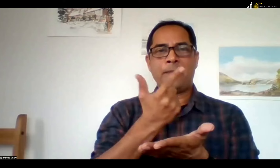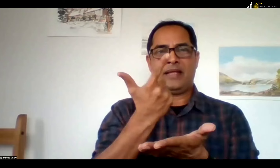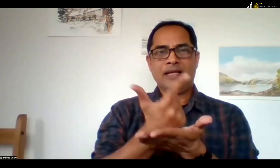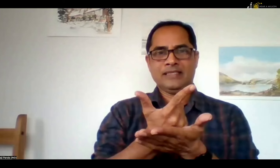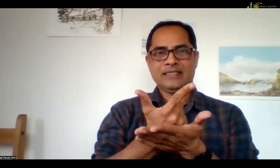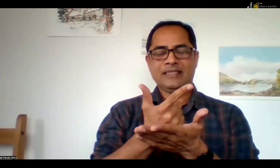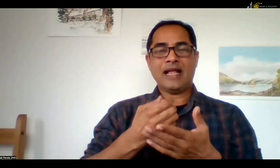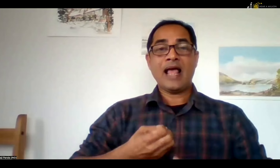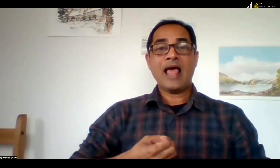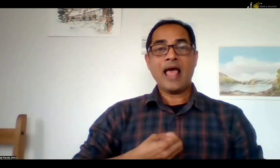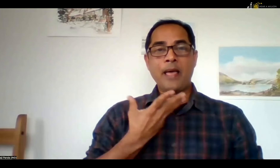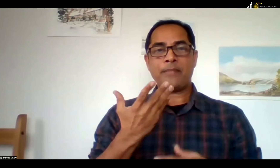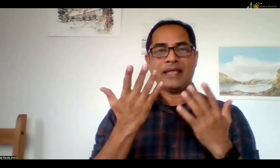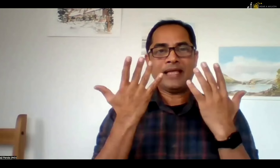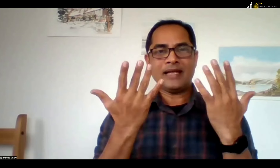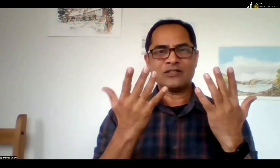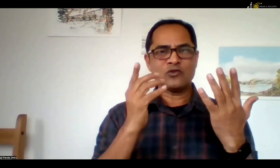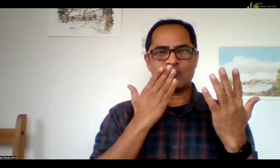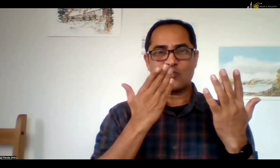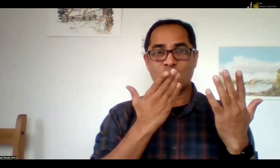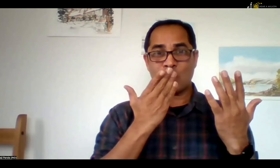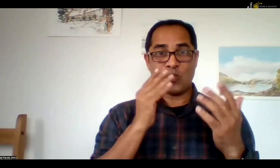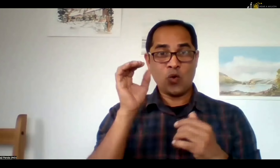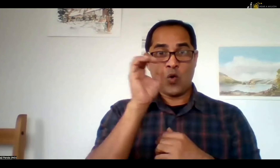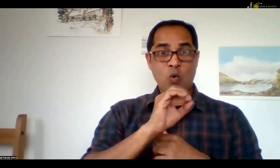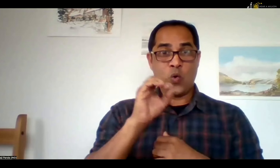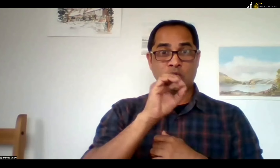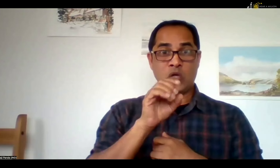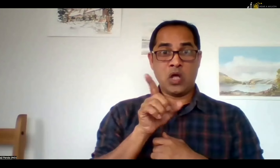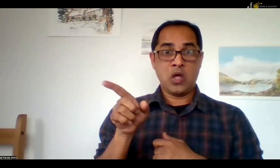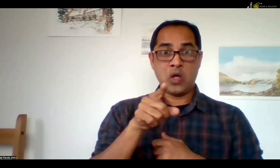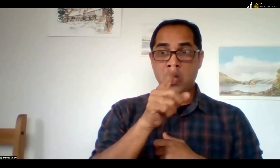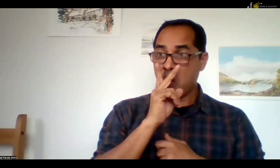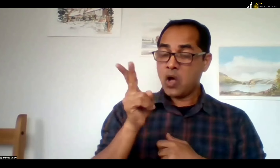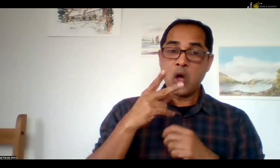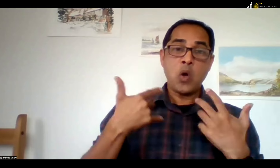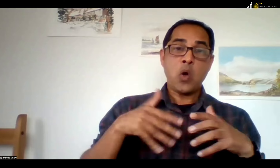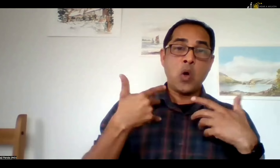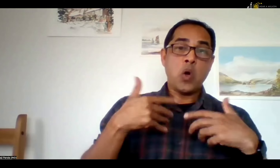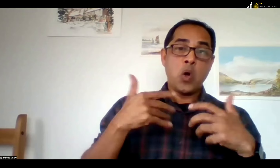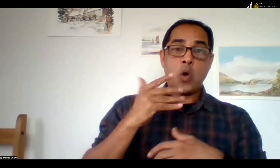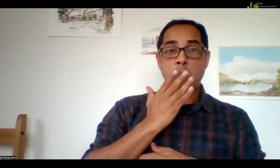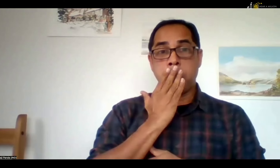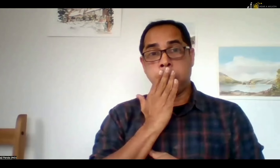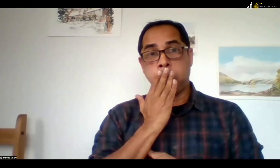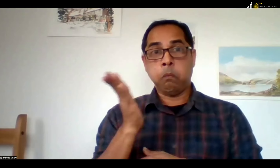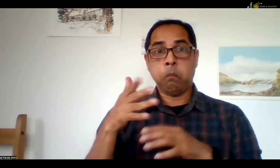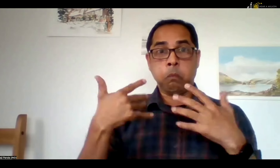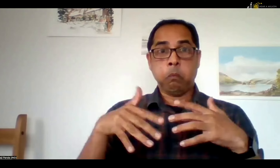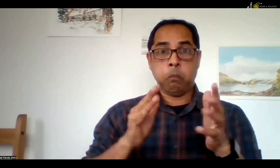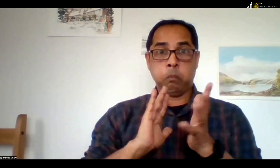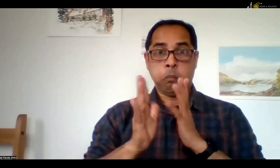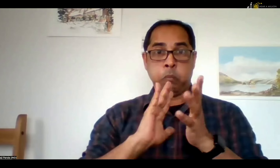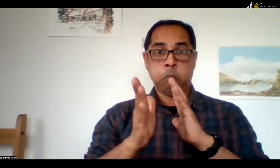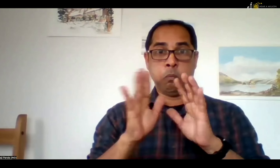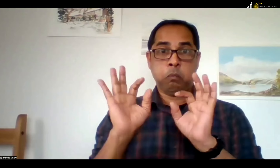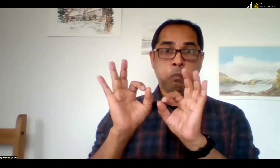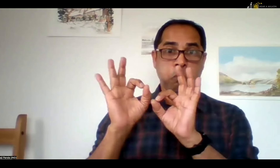I'm sure you all are looking social media. You've heard about Happy Hands School for the Deaf in Odisha. And maybe you think